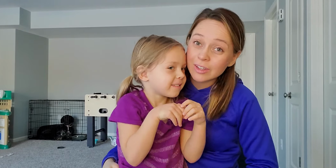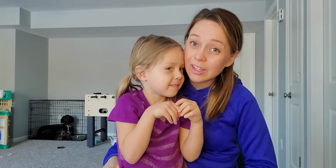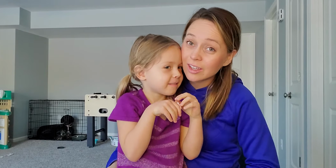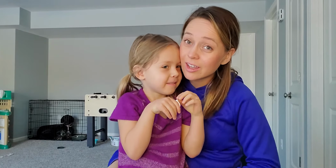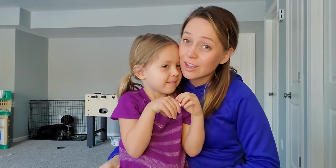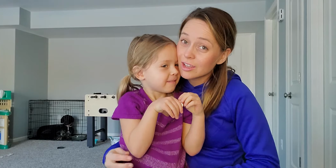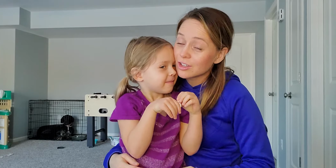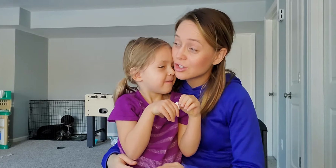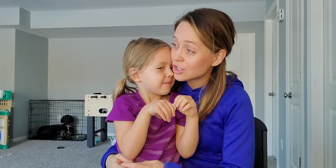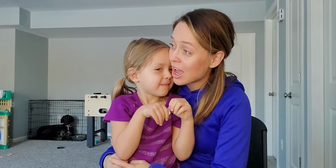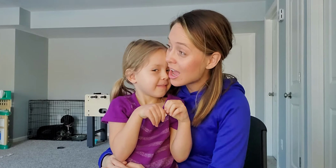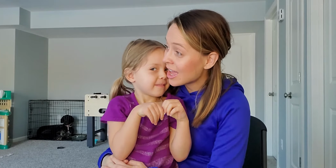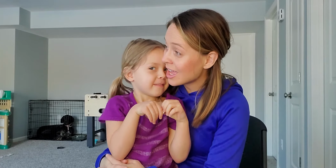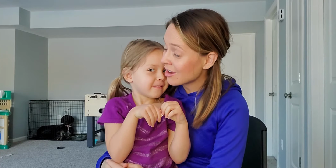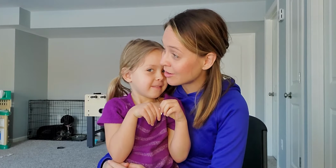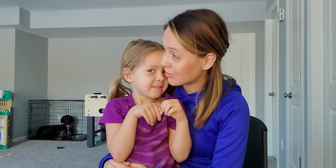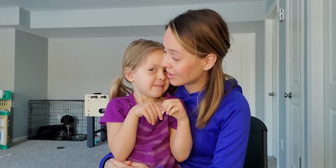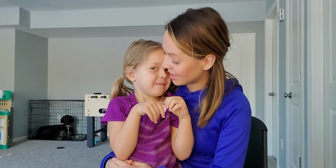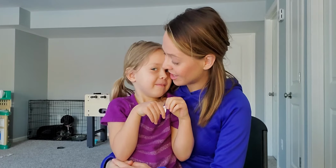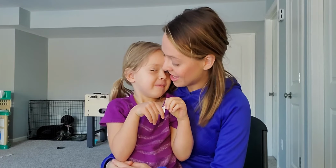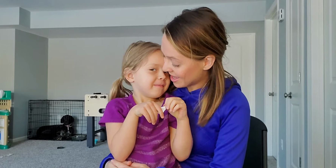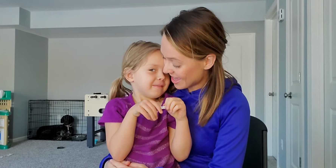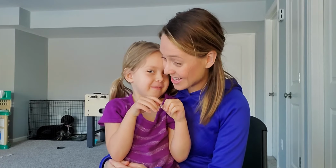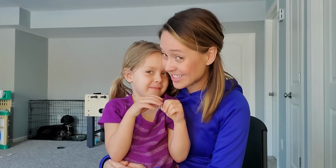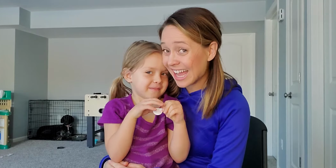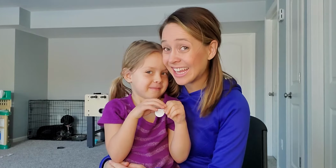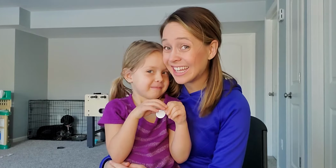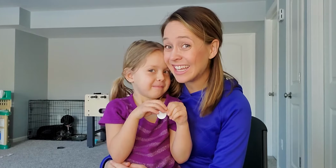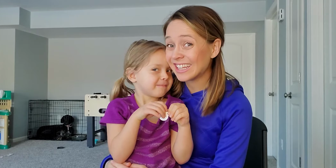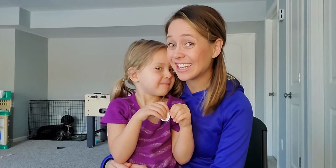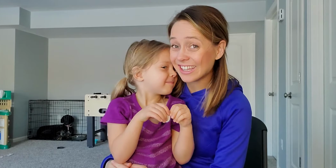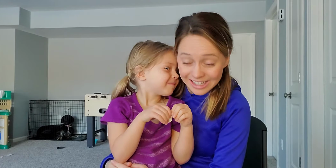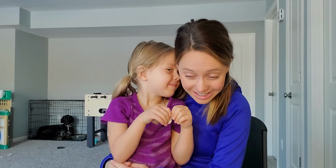feeling shy? Are you feeling excited?